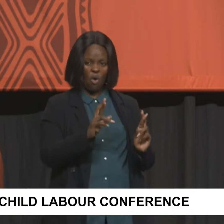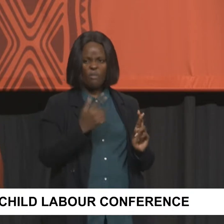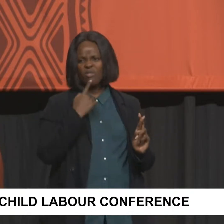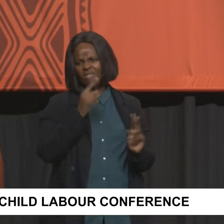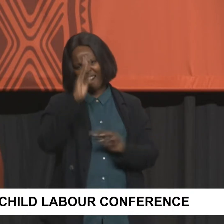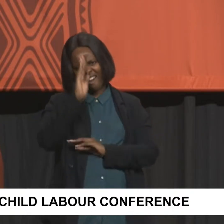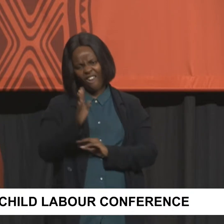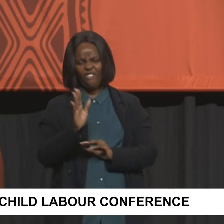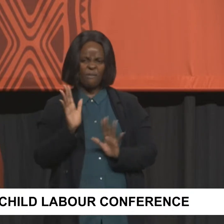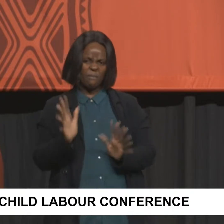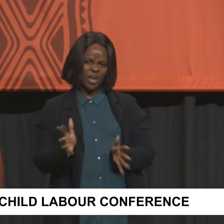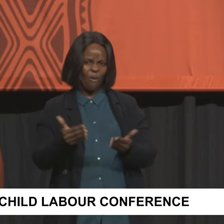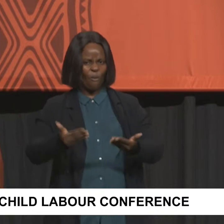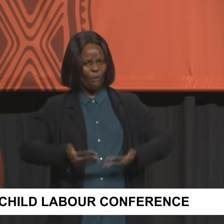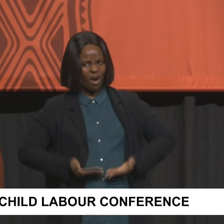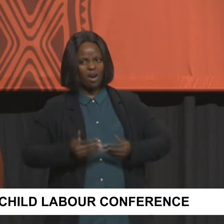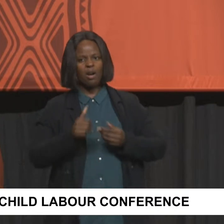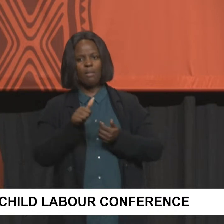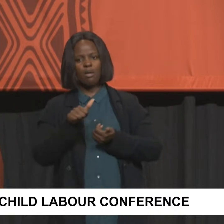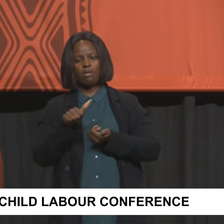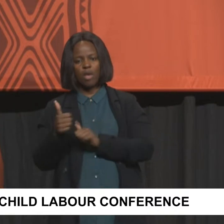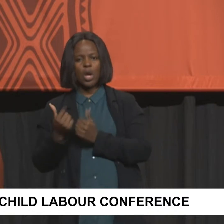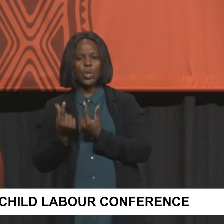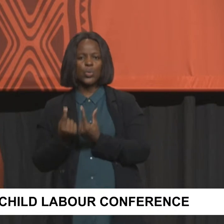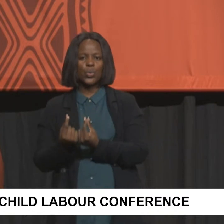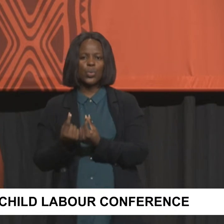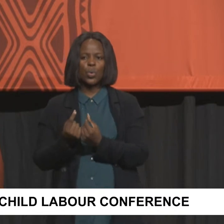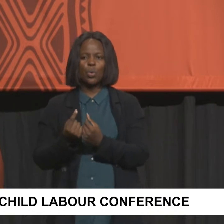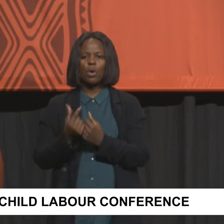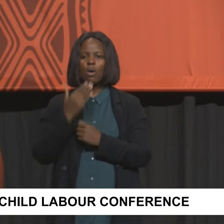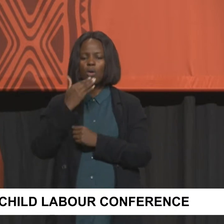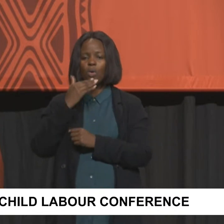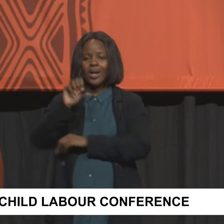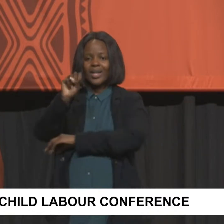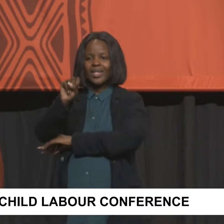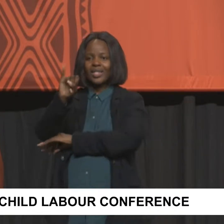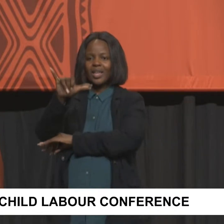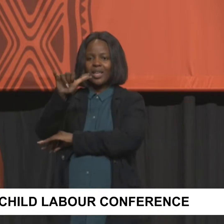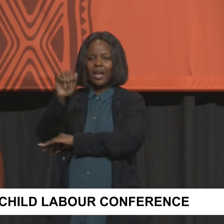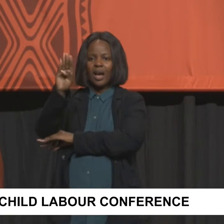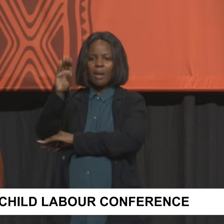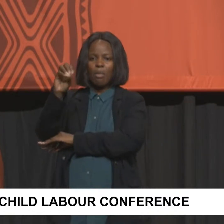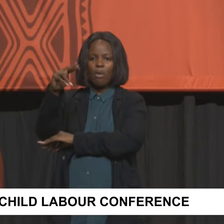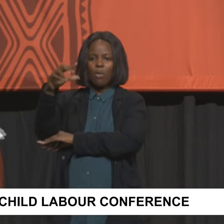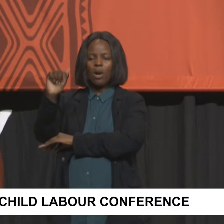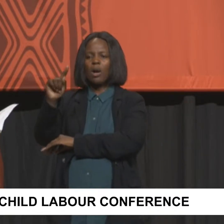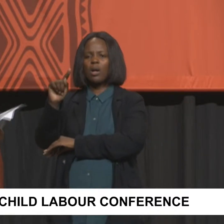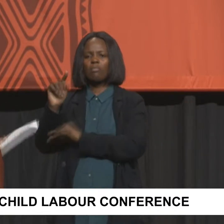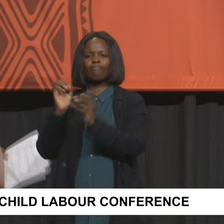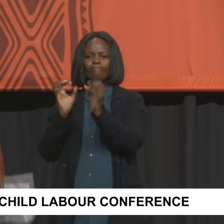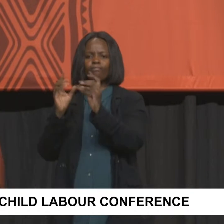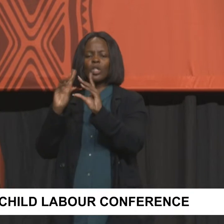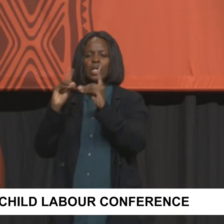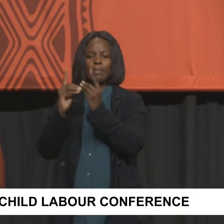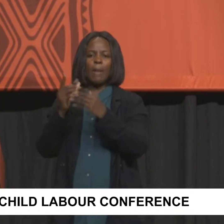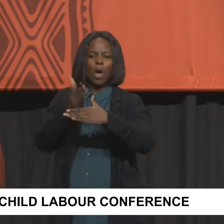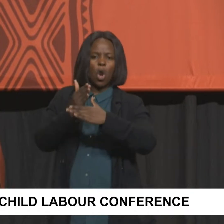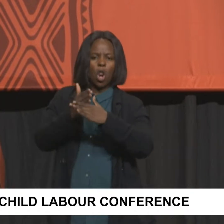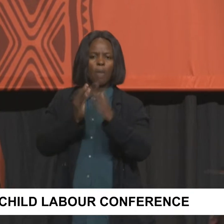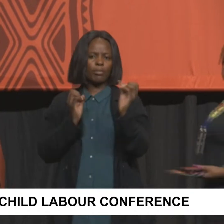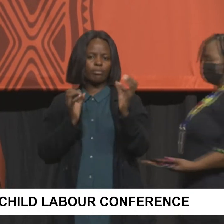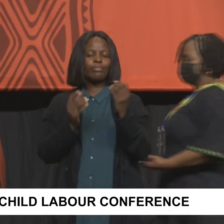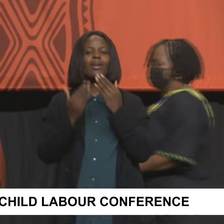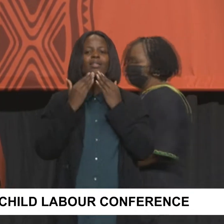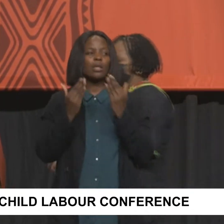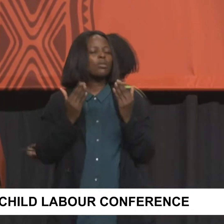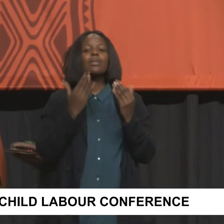quick hello to us and welcome, and then we're going to have Siyabonga Hadebe speak on the part of the department. So please give her a warm round of